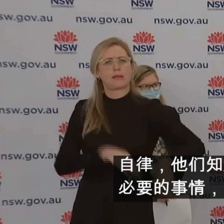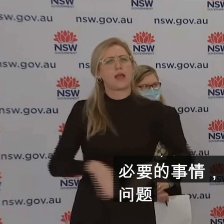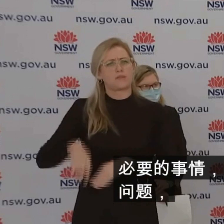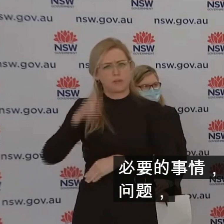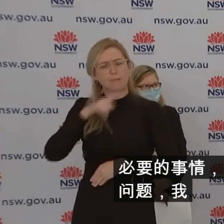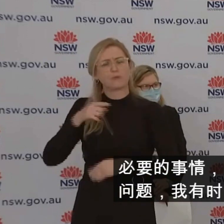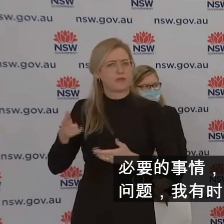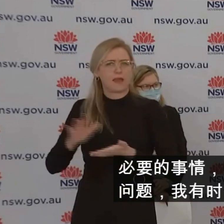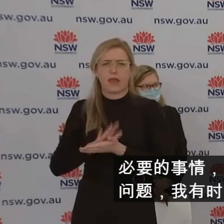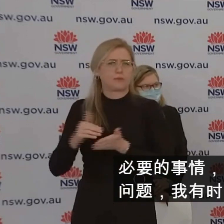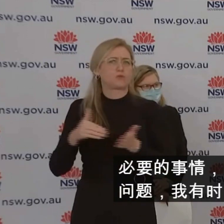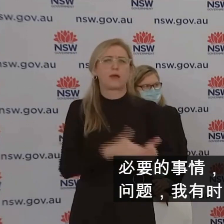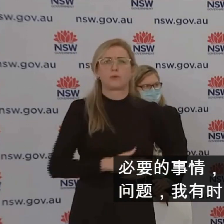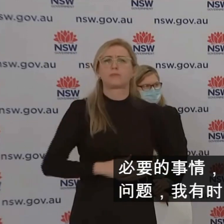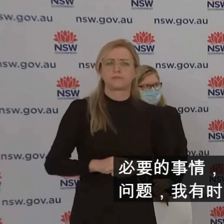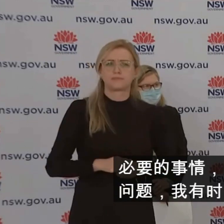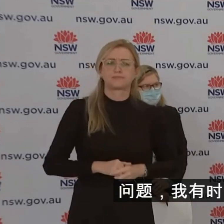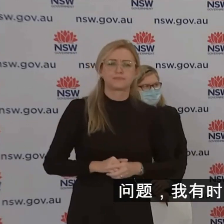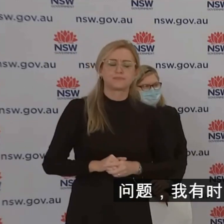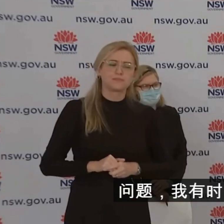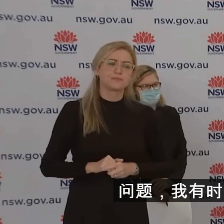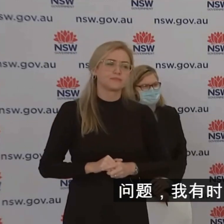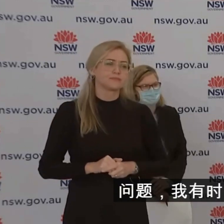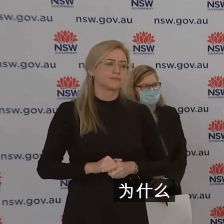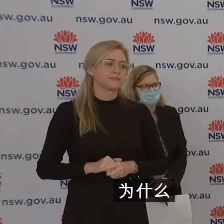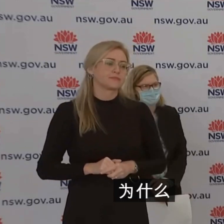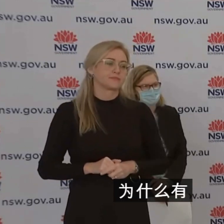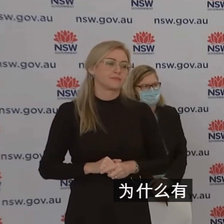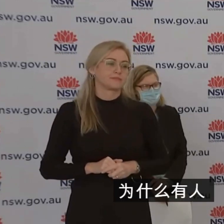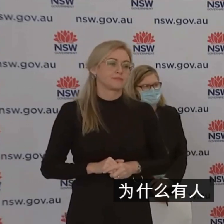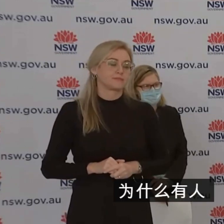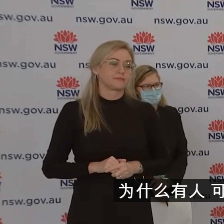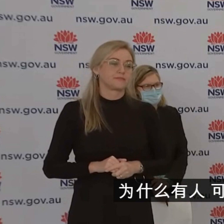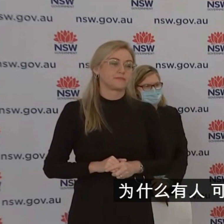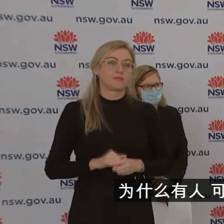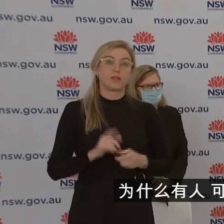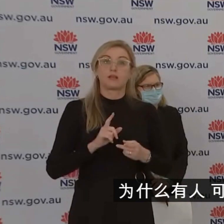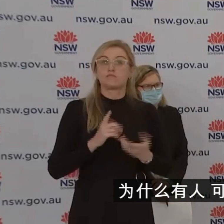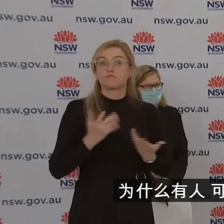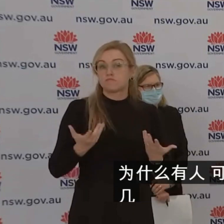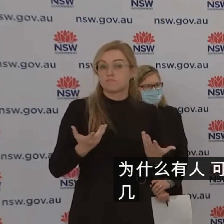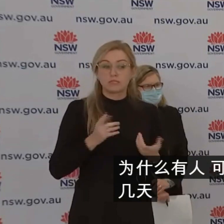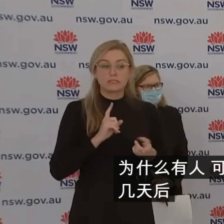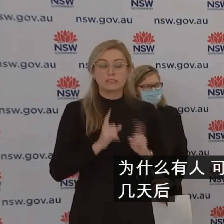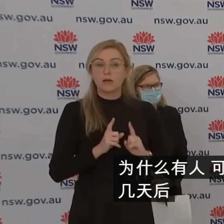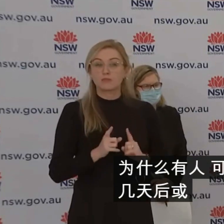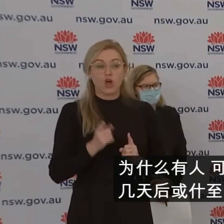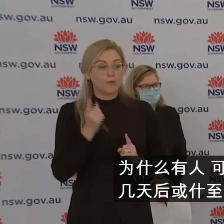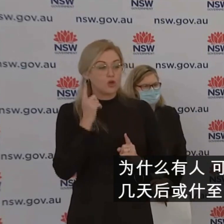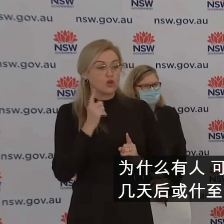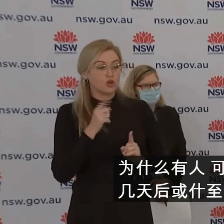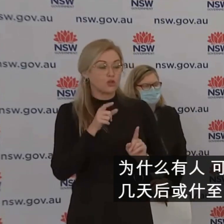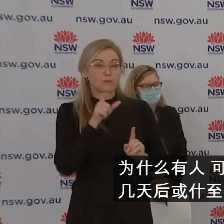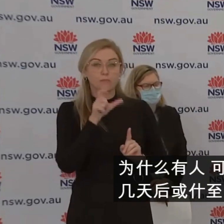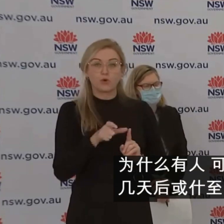Just answering your question though, can I also point out, sometimes the reason why someone might get a call a few days